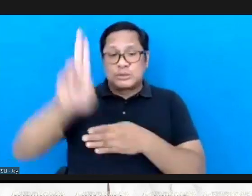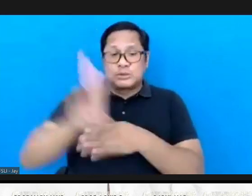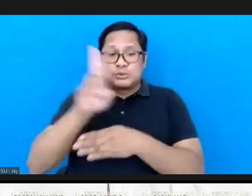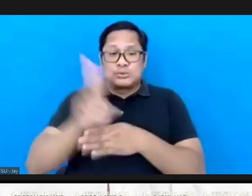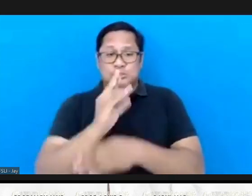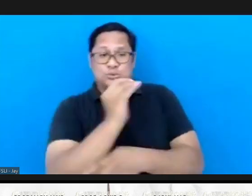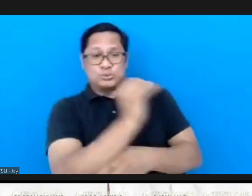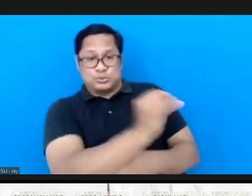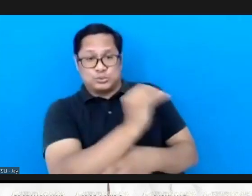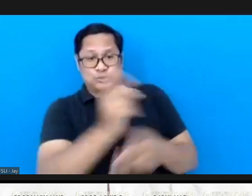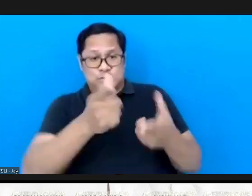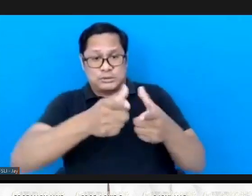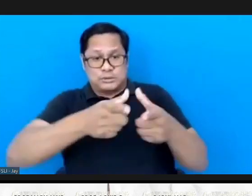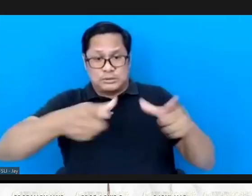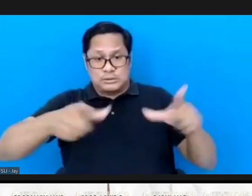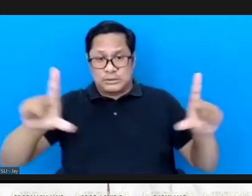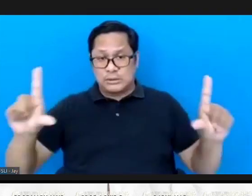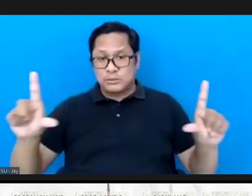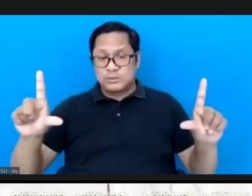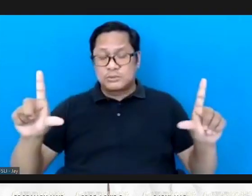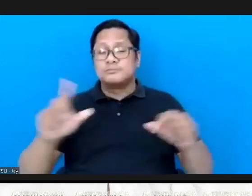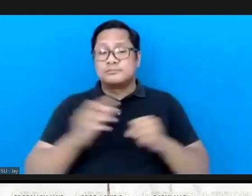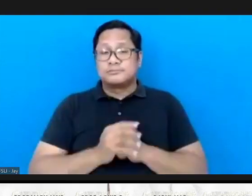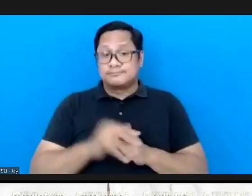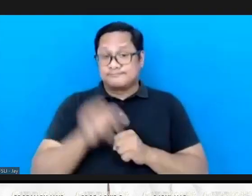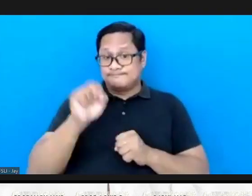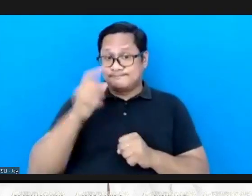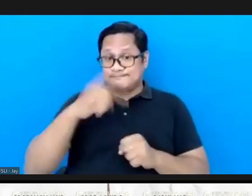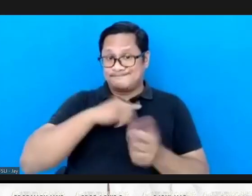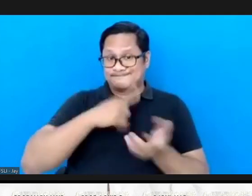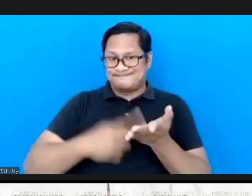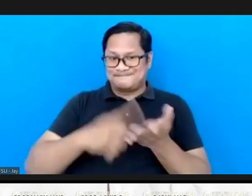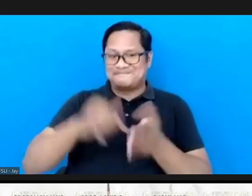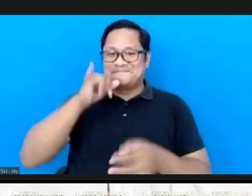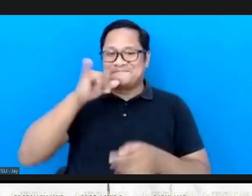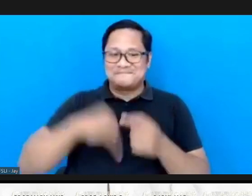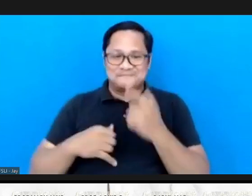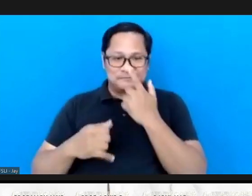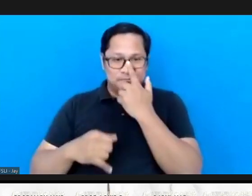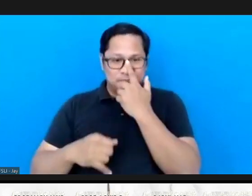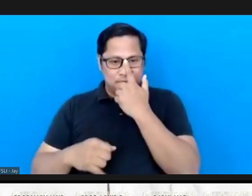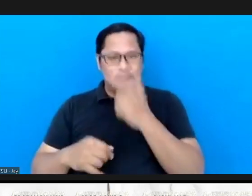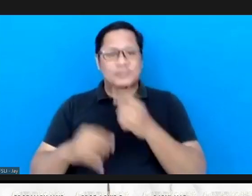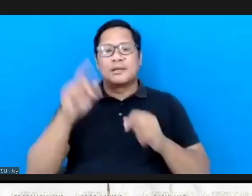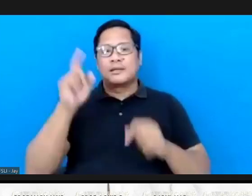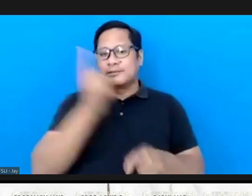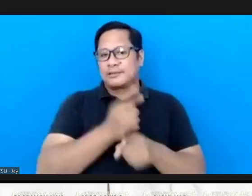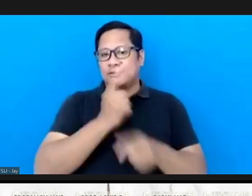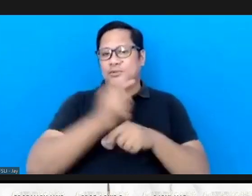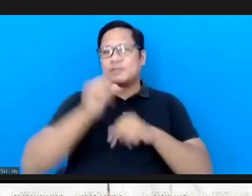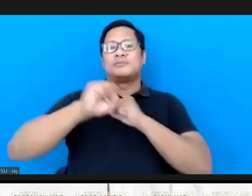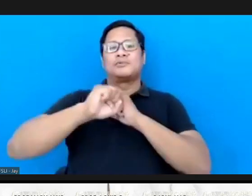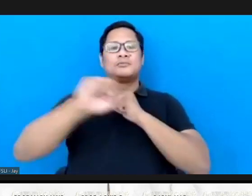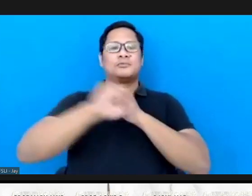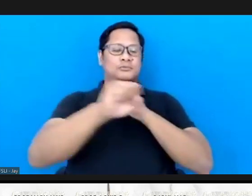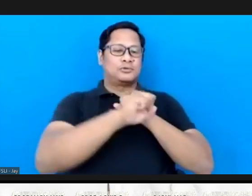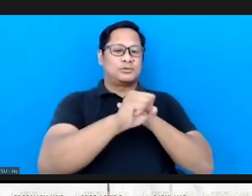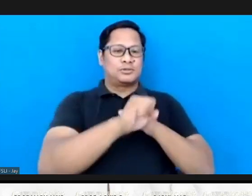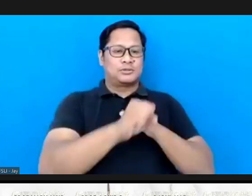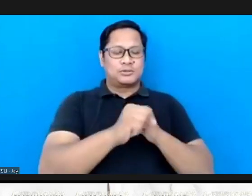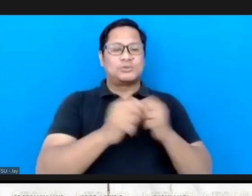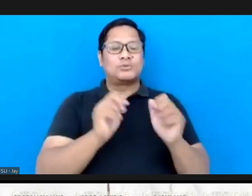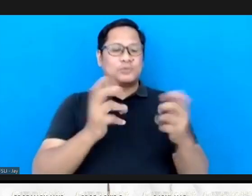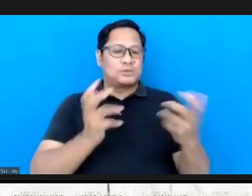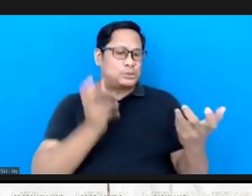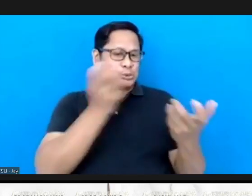own language. Yan yung kahapon natin pinag-uusapan. And we must promote within the education